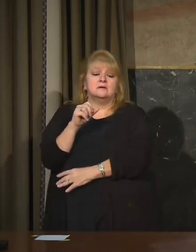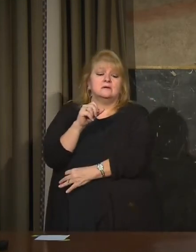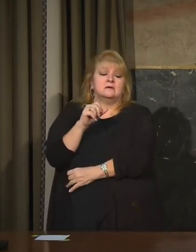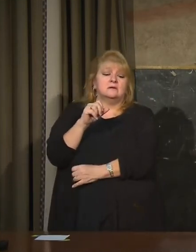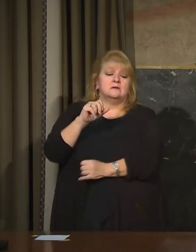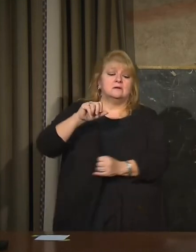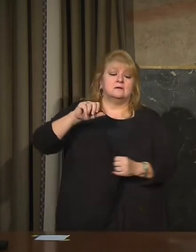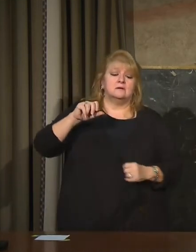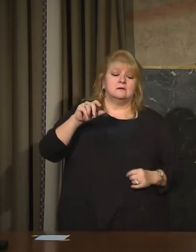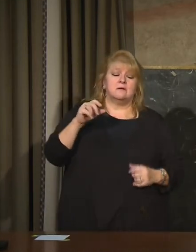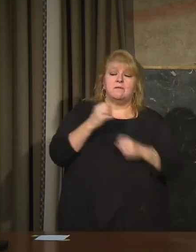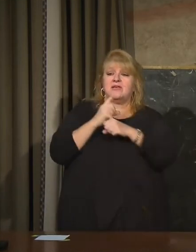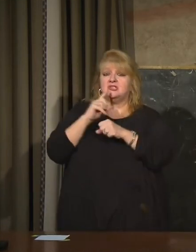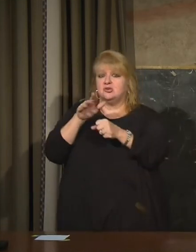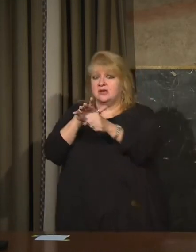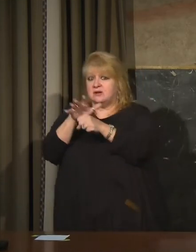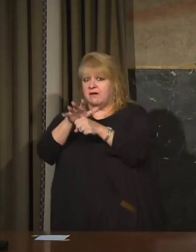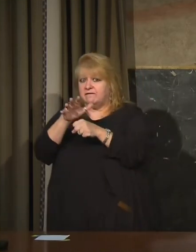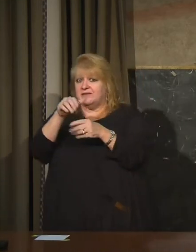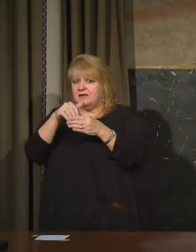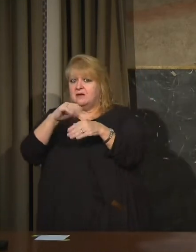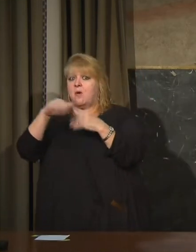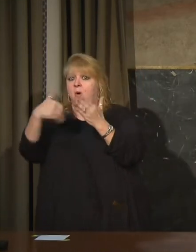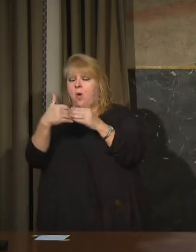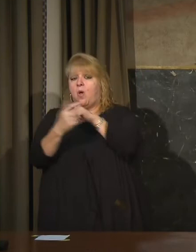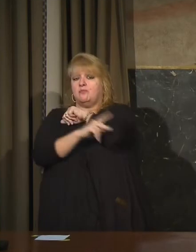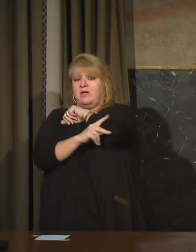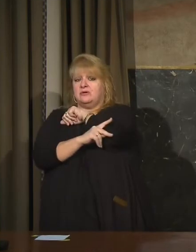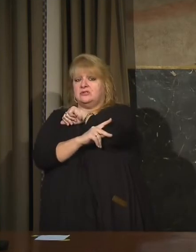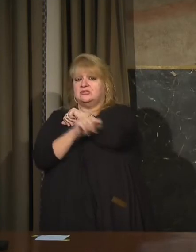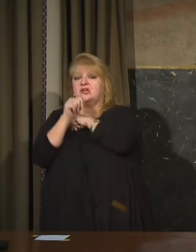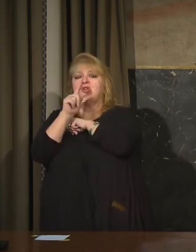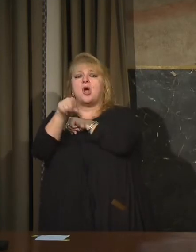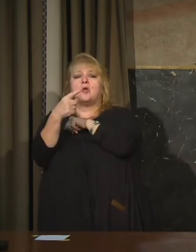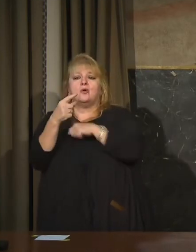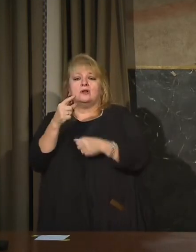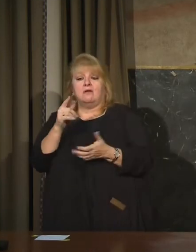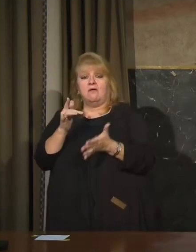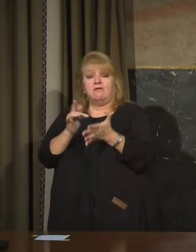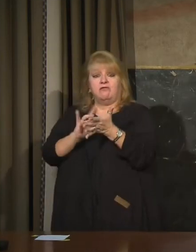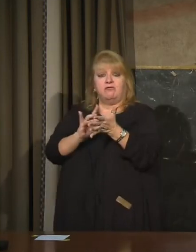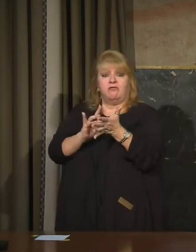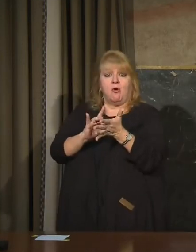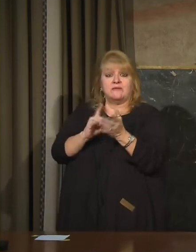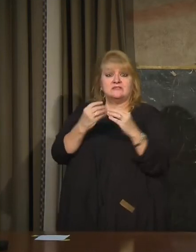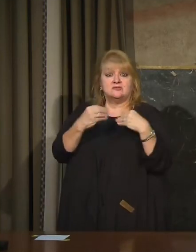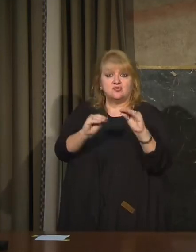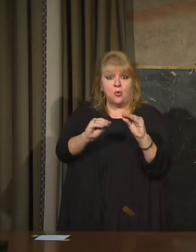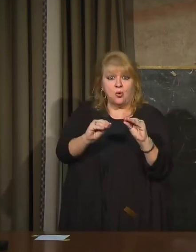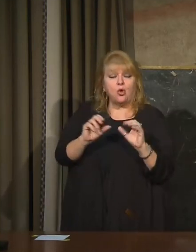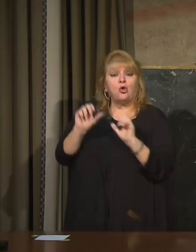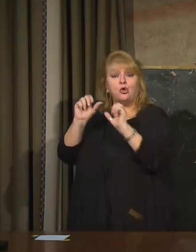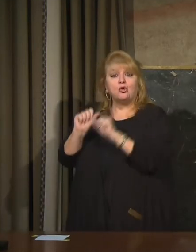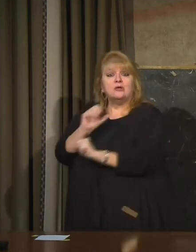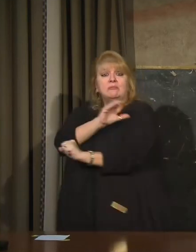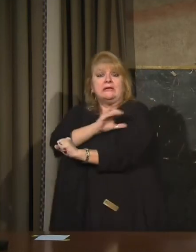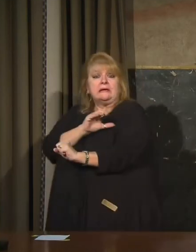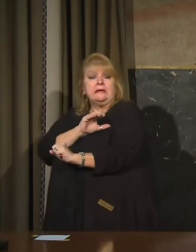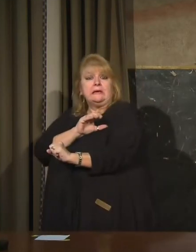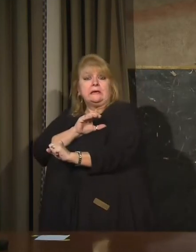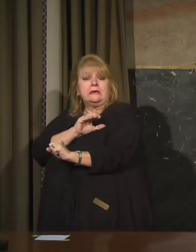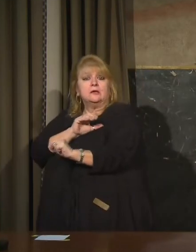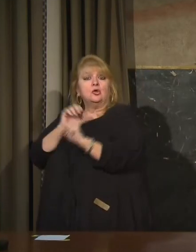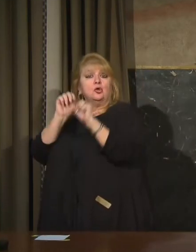necessarily with the pharmacist, with the pharmacy, I should say, but with a provider. It may be a clinic, it may